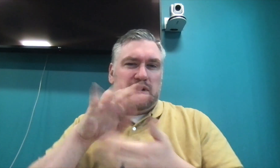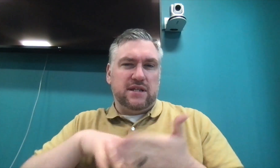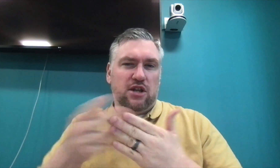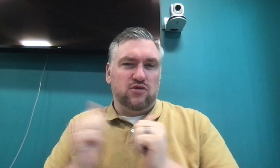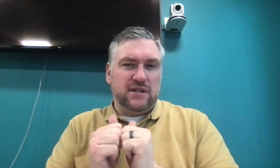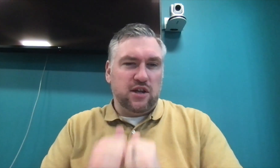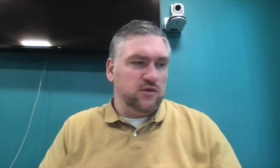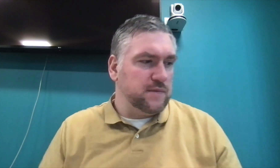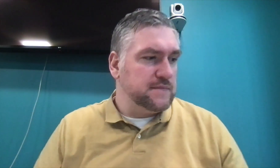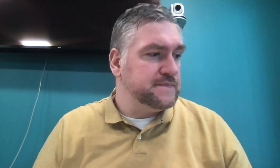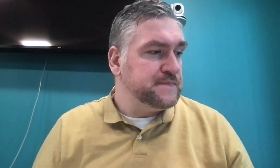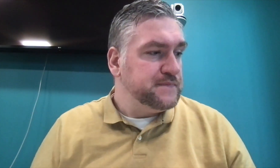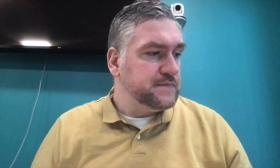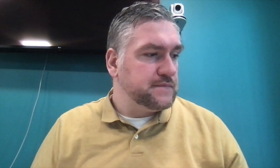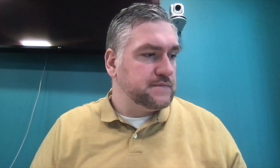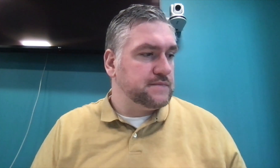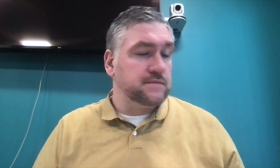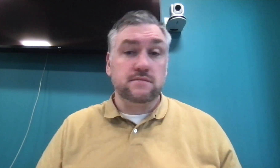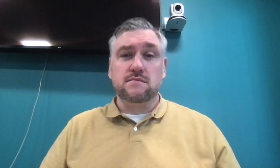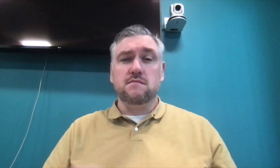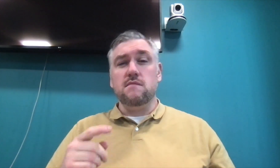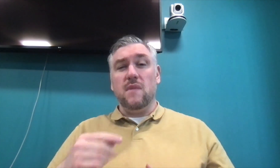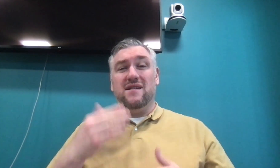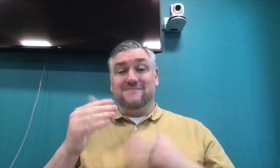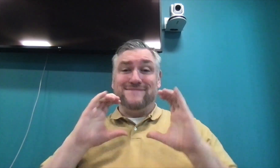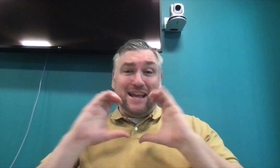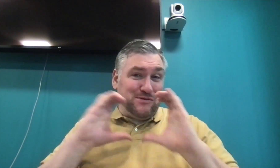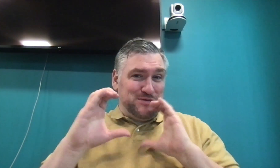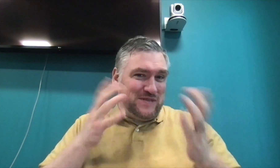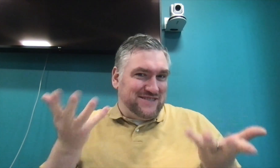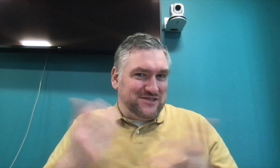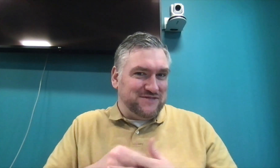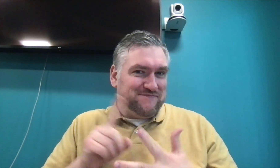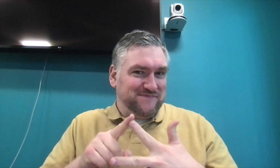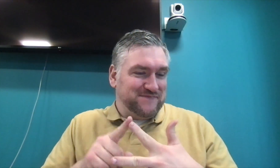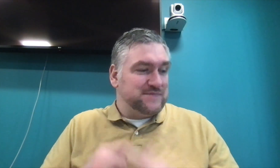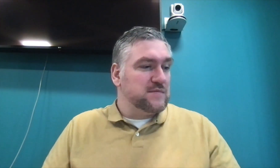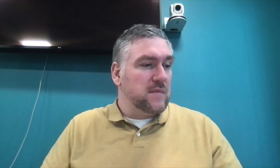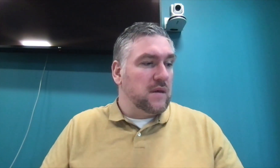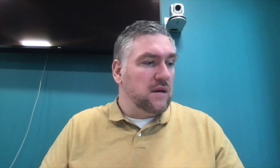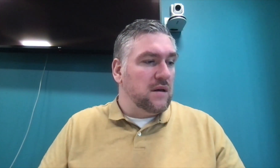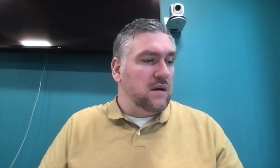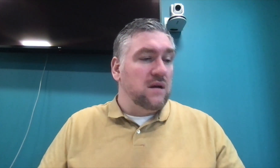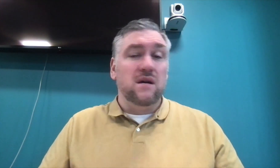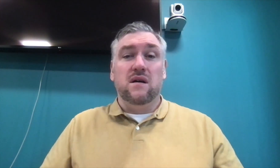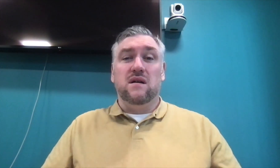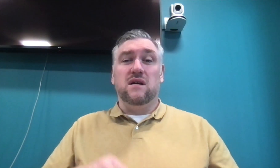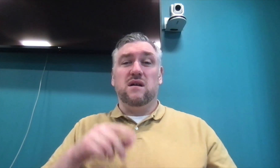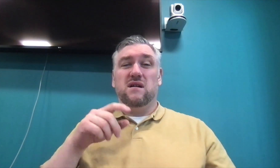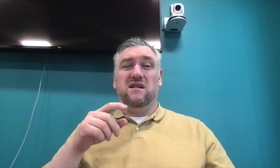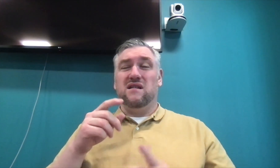communicate and really figure out that schedule together, which leads to communication, the next part.